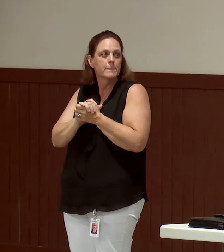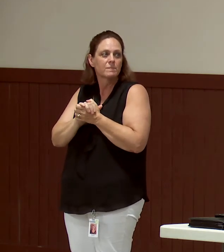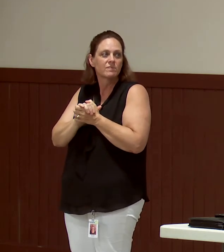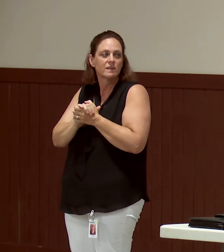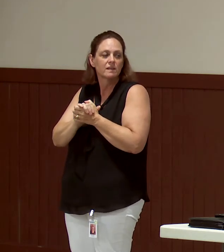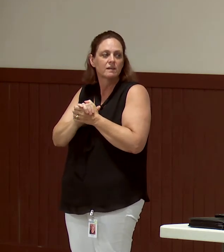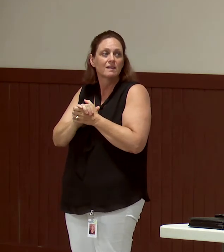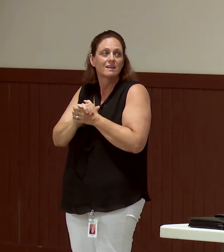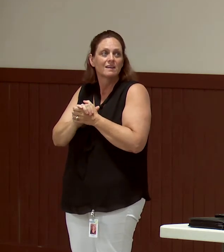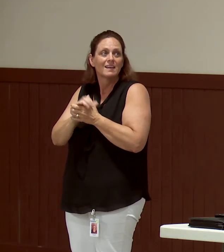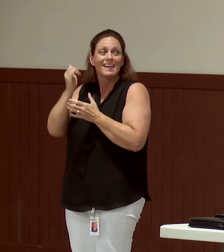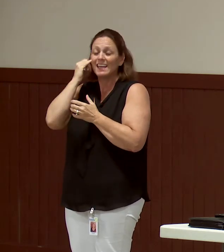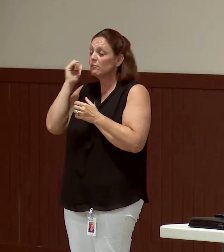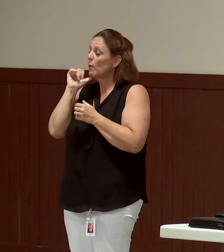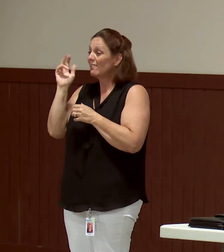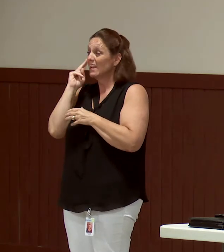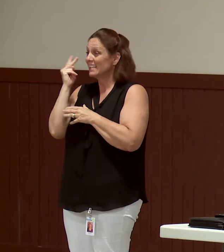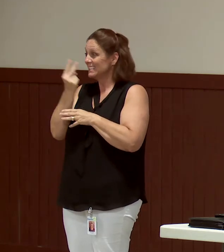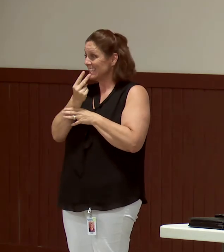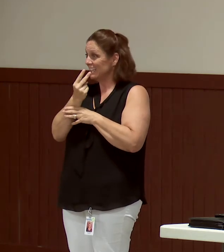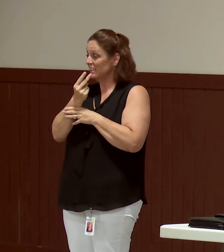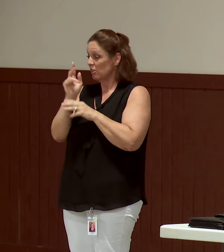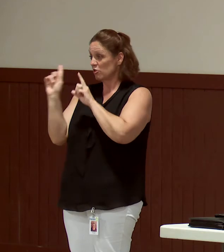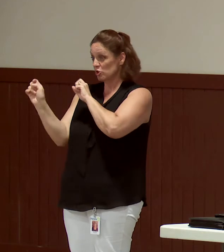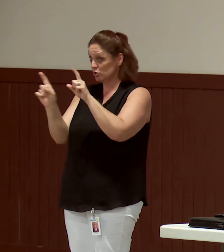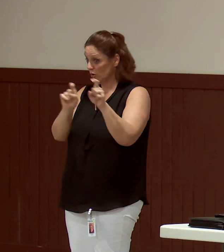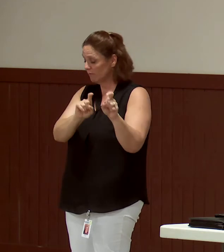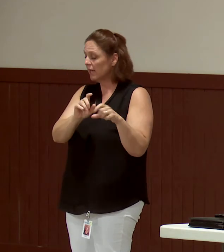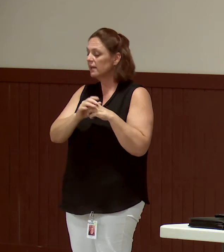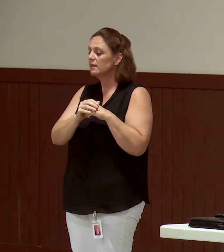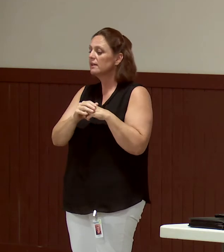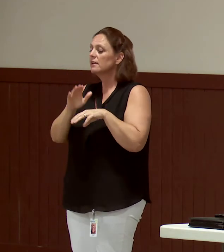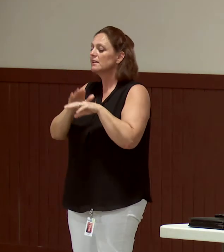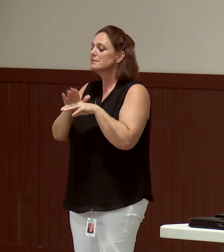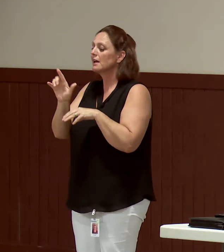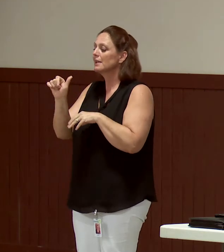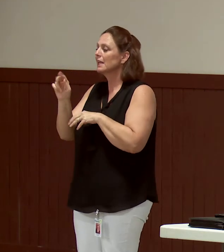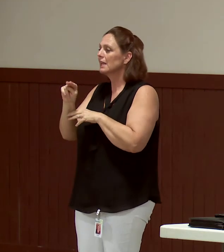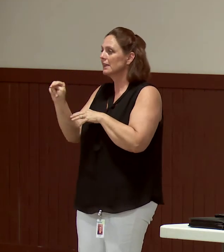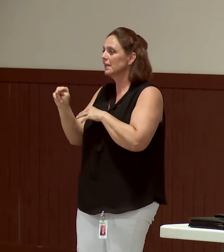haven't already, if you haven't seen this survey, and it's at